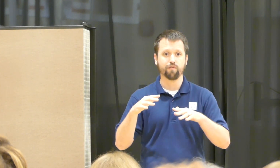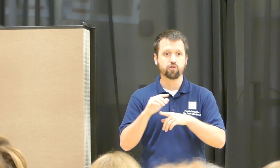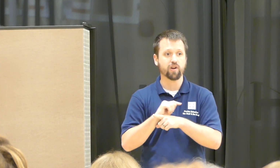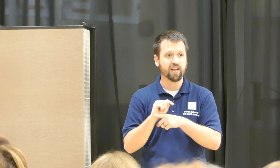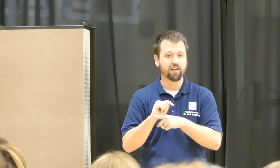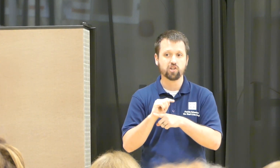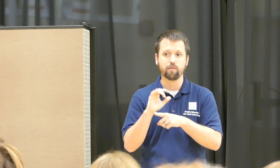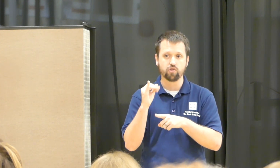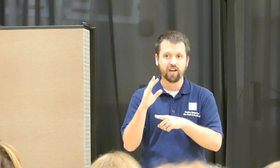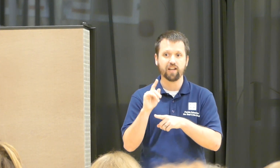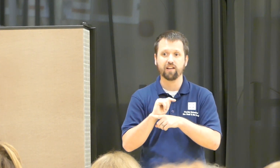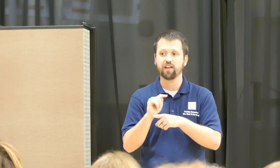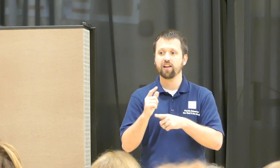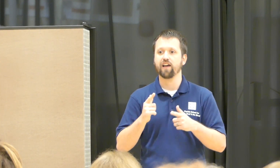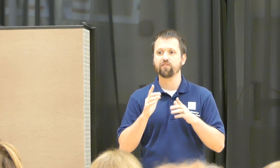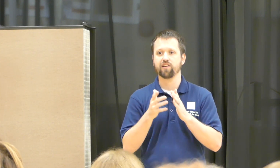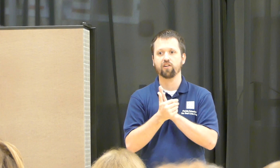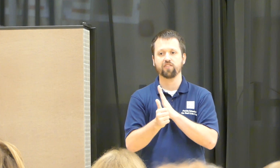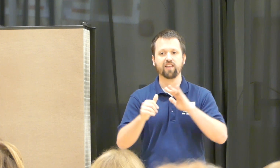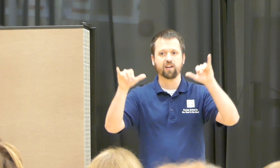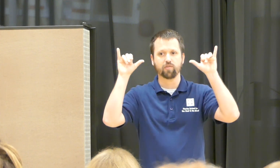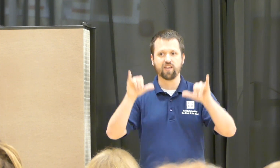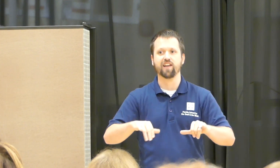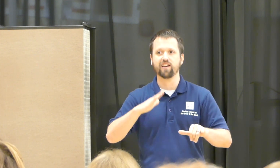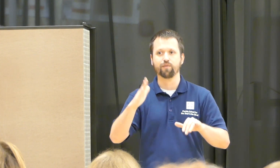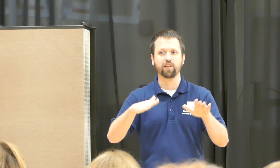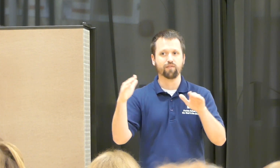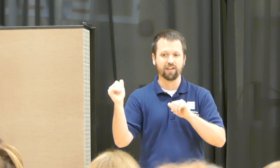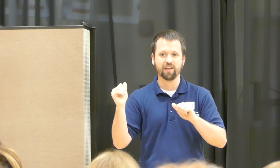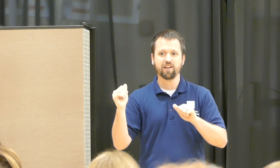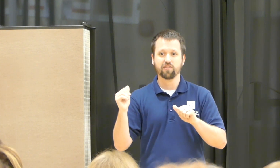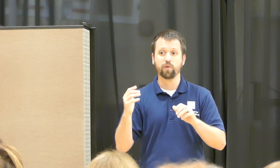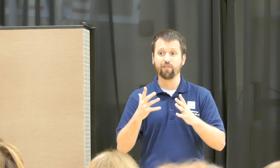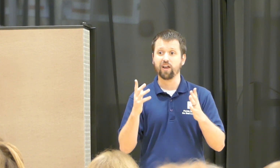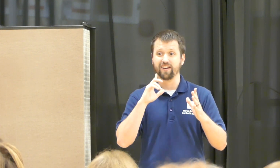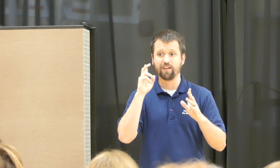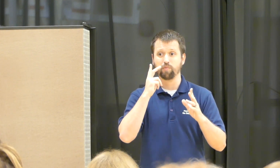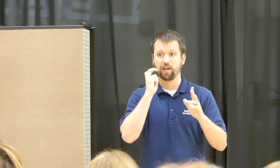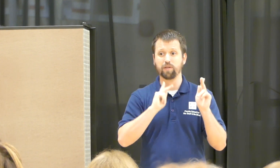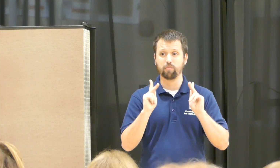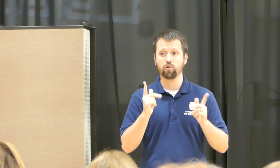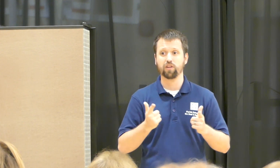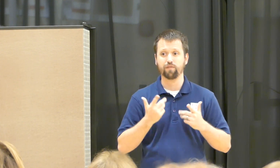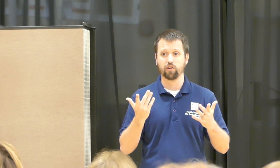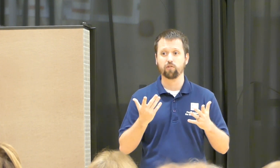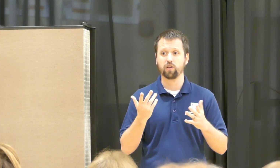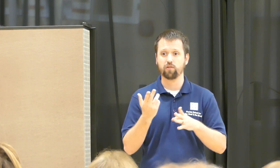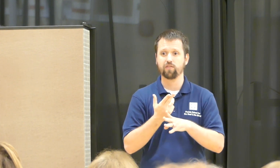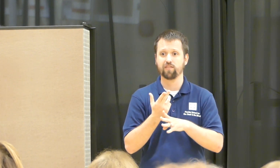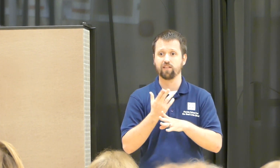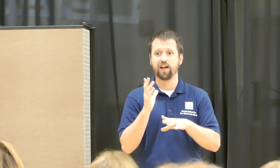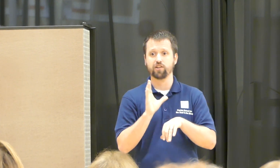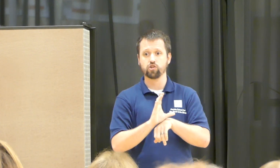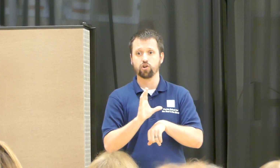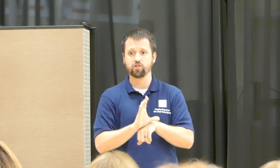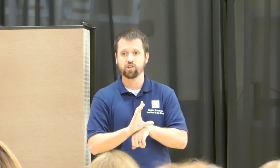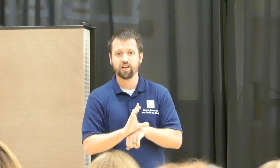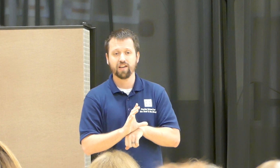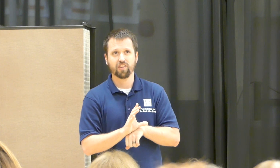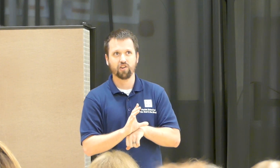for training, job training, life skills, and they end up staying and never leaving. So we have a lot of deaf blind people who live here. So we use this a lot in church. There used